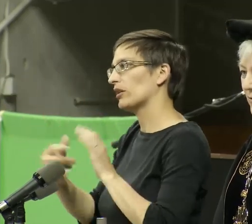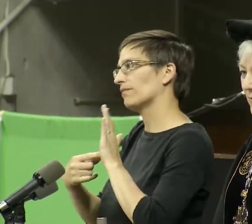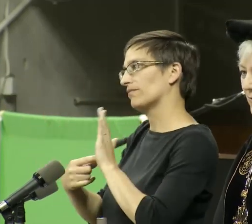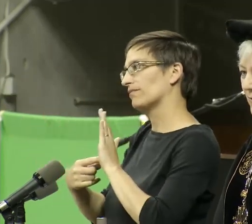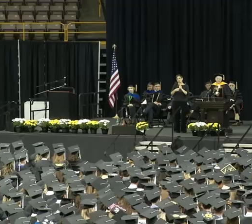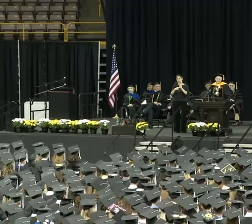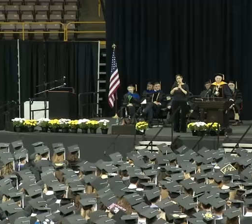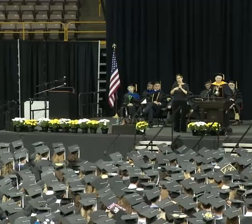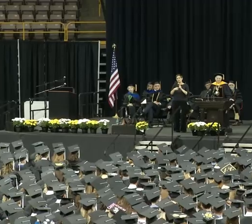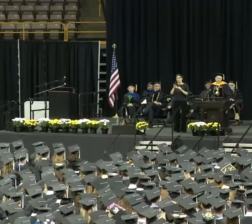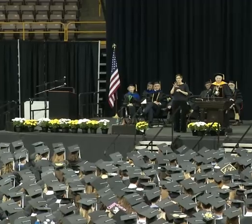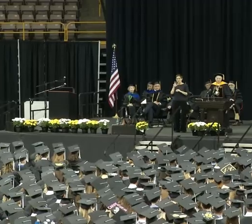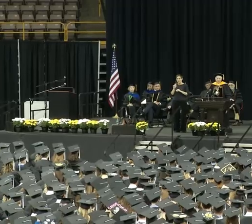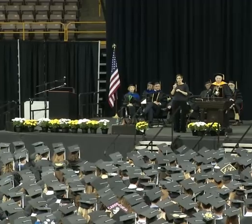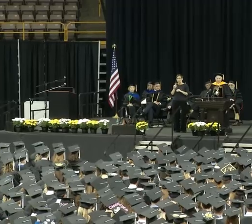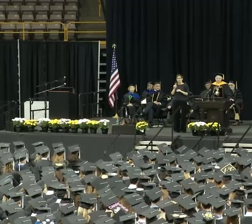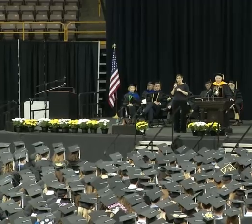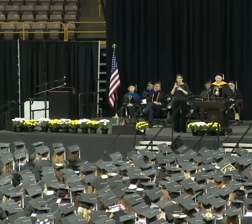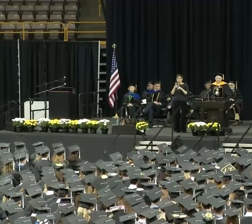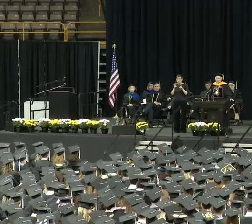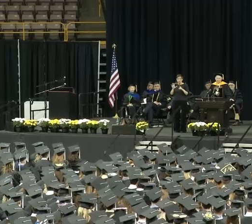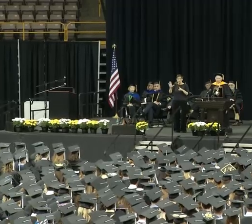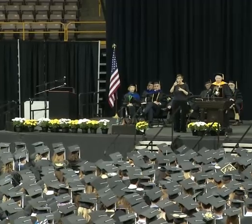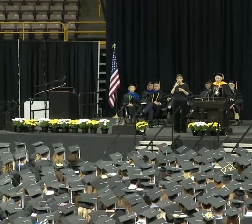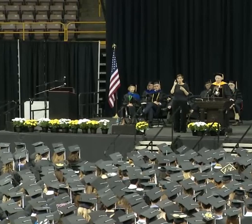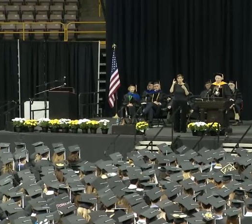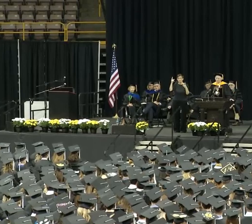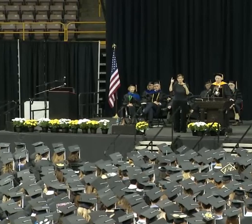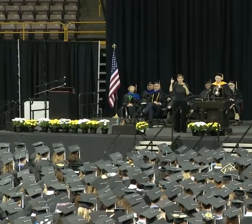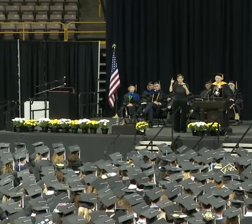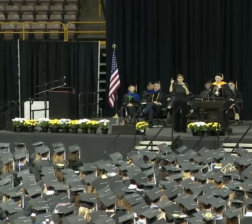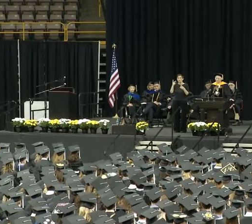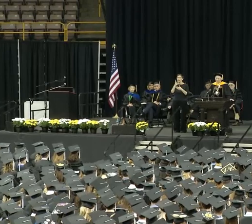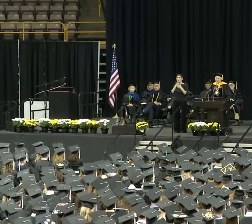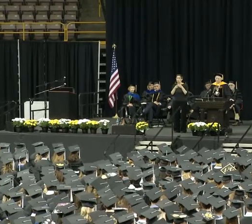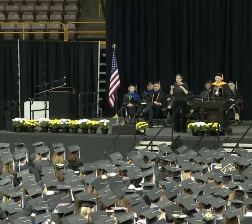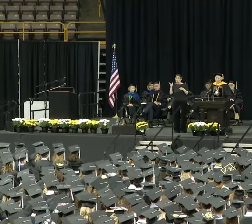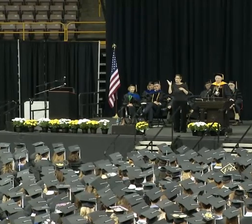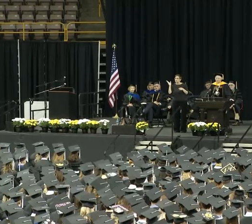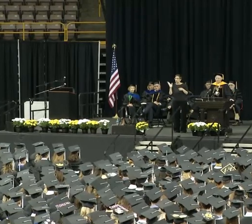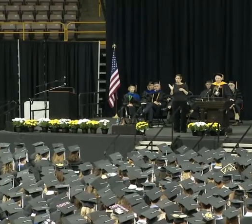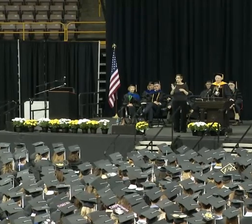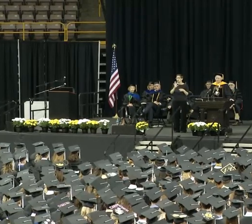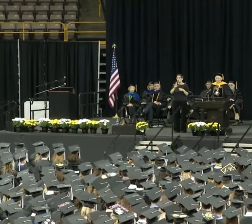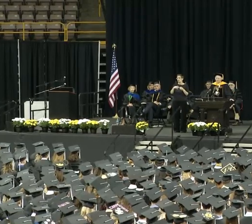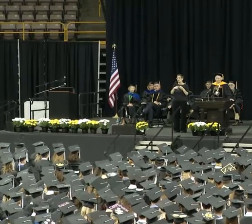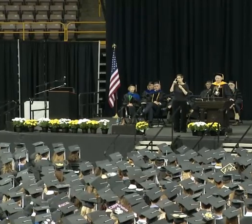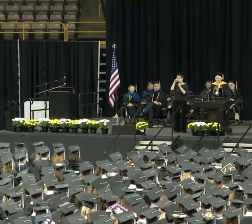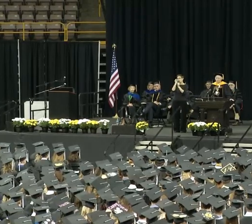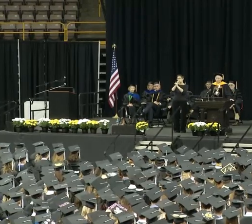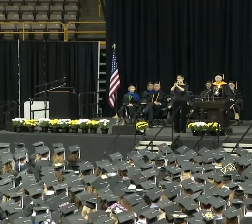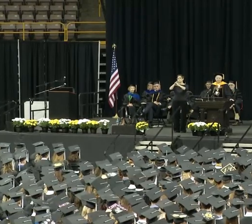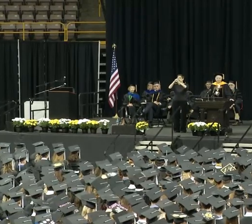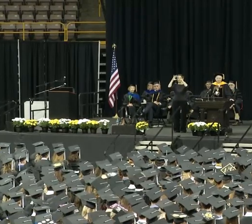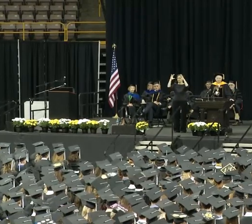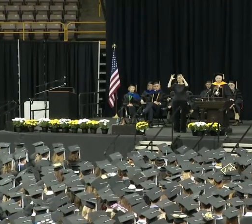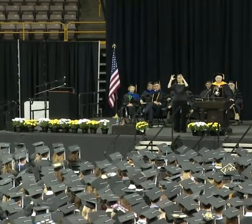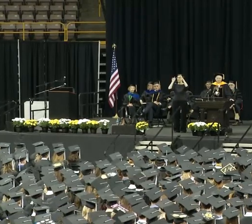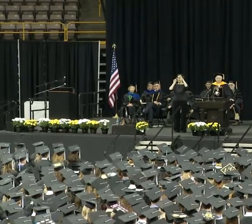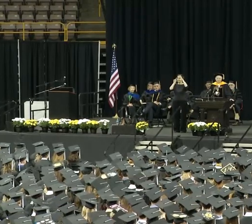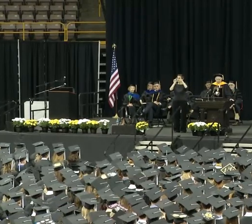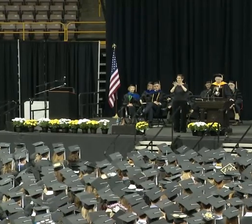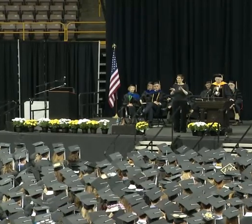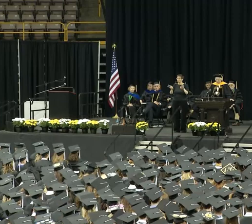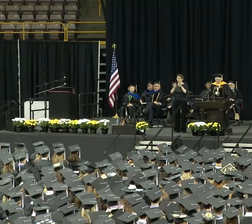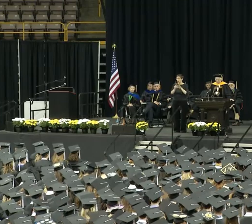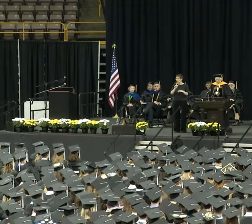achievements. And both of our speakers have talked about dreams. Dreams indeed are what's important